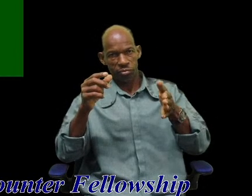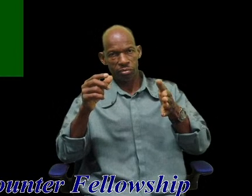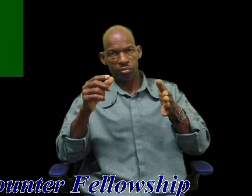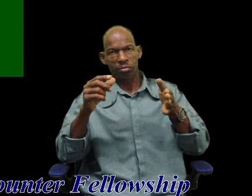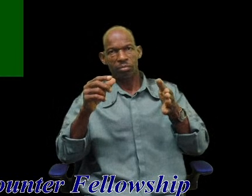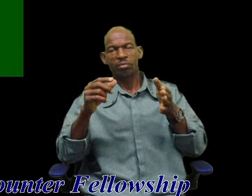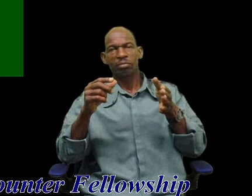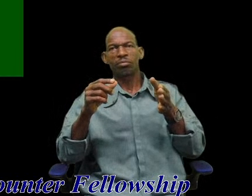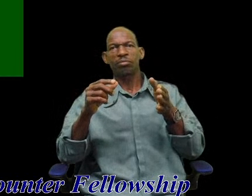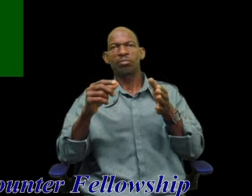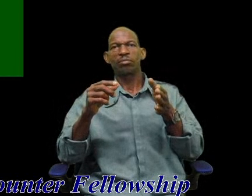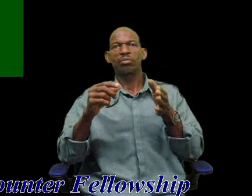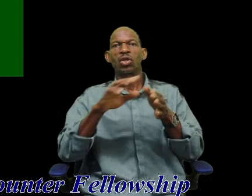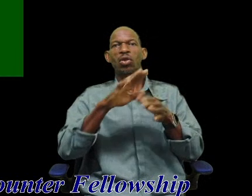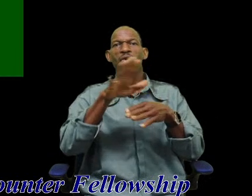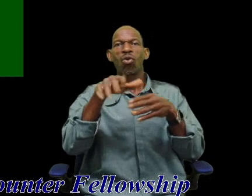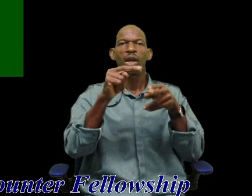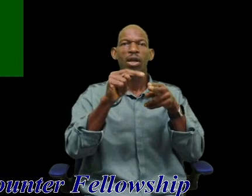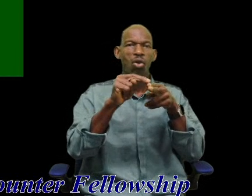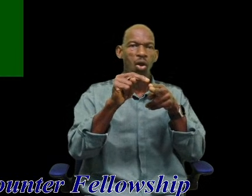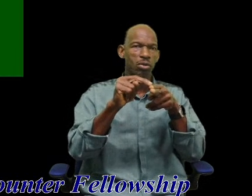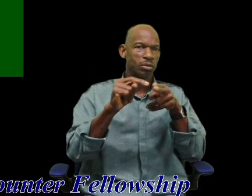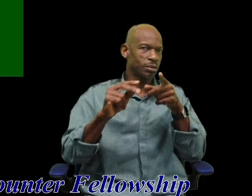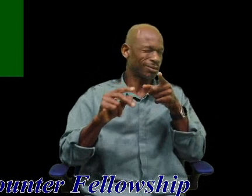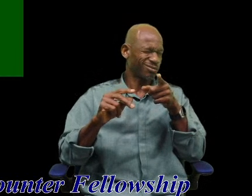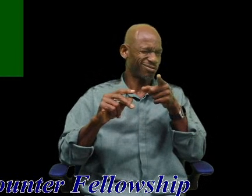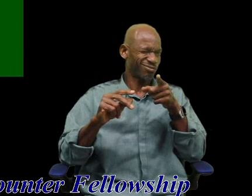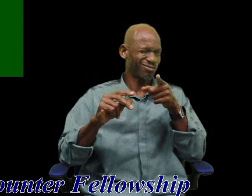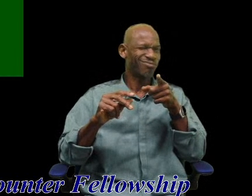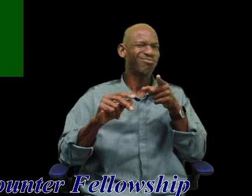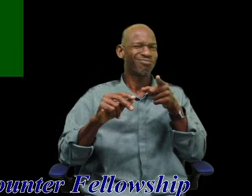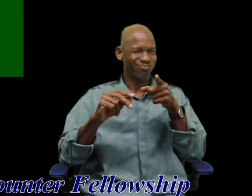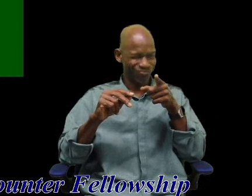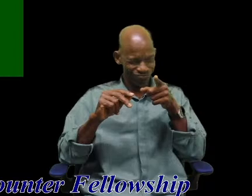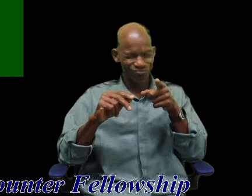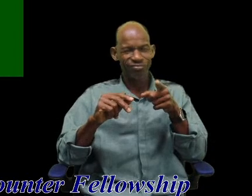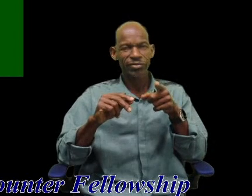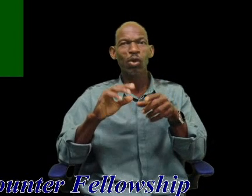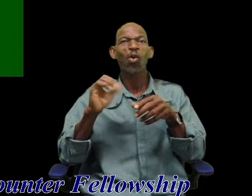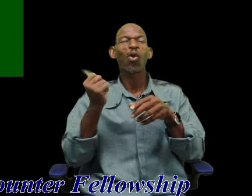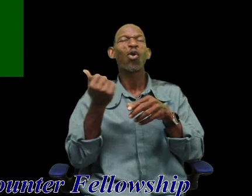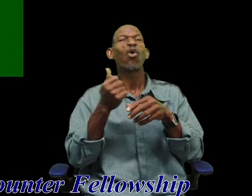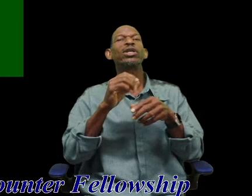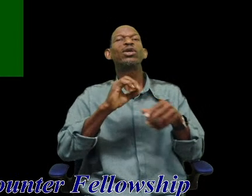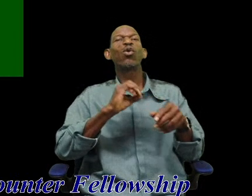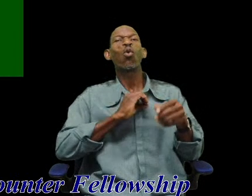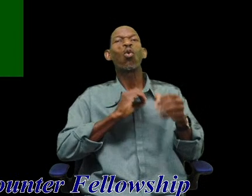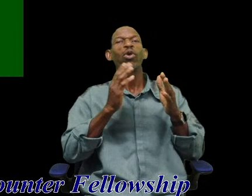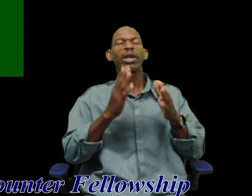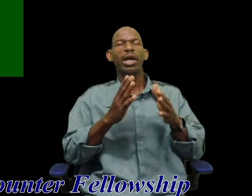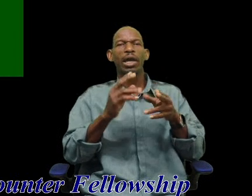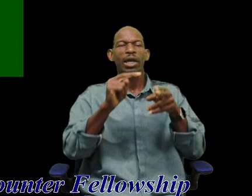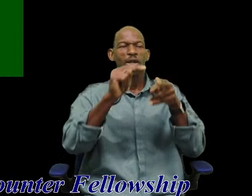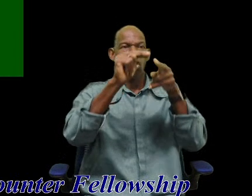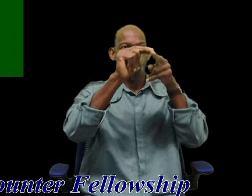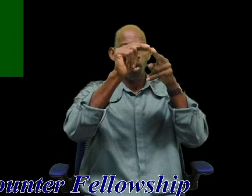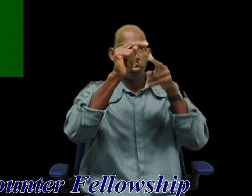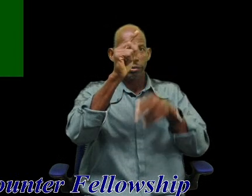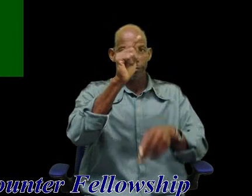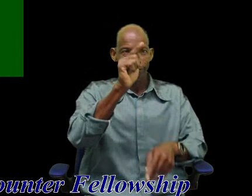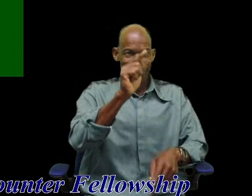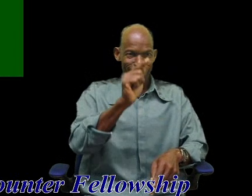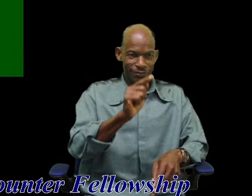of those are nouns. Okay, and you look at the owner, and the focus is on the owner